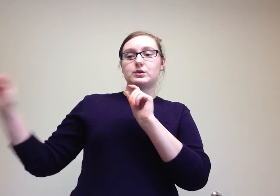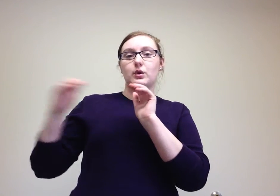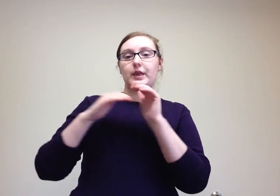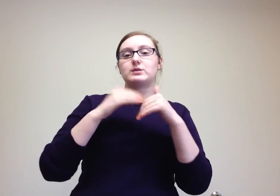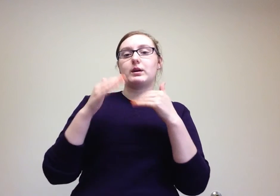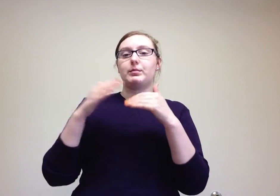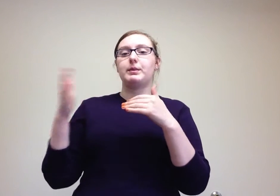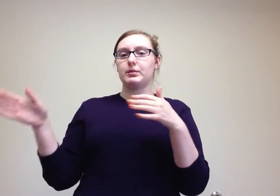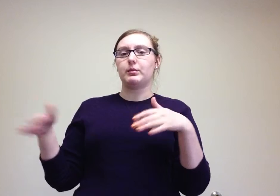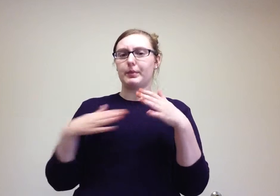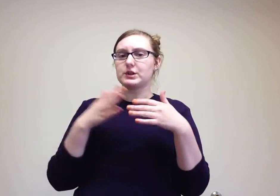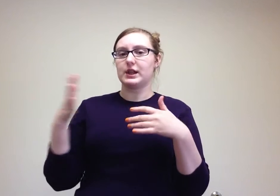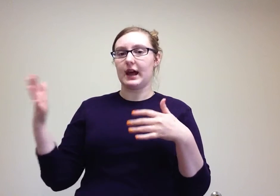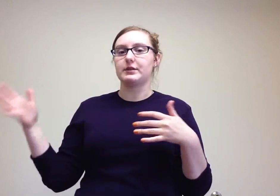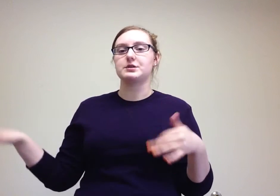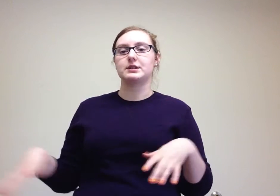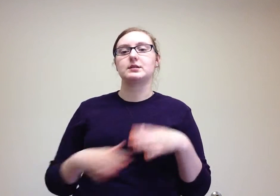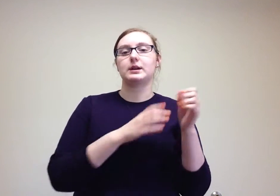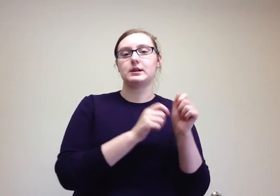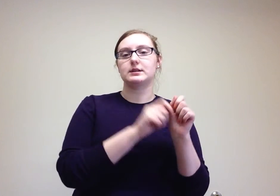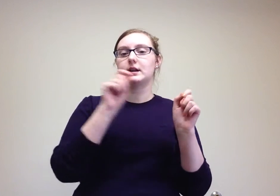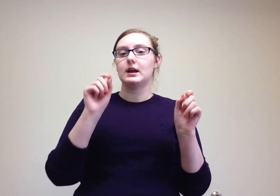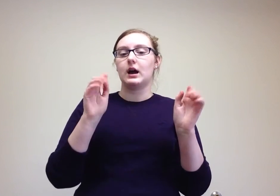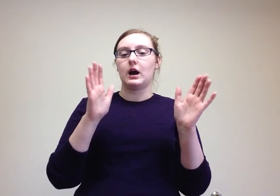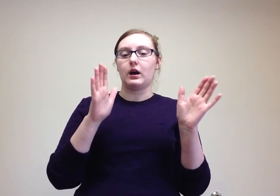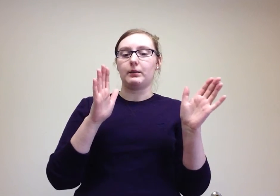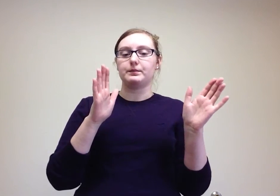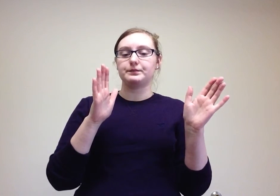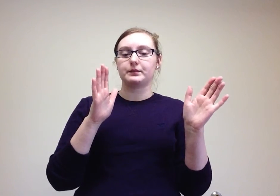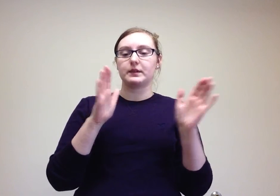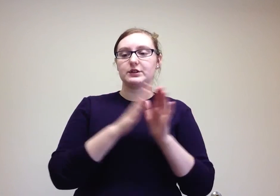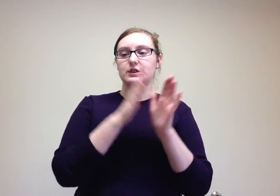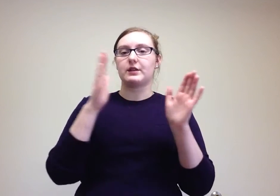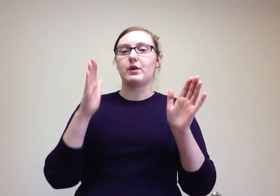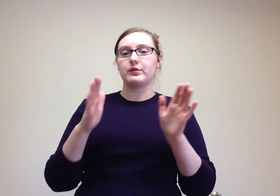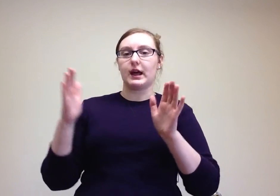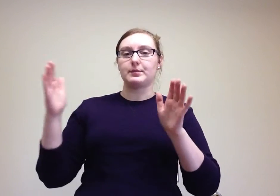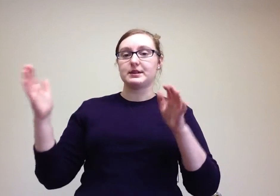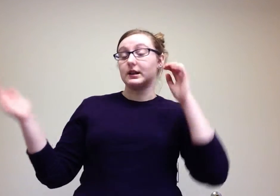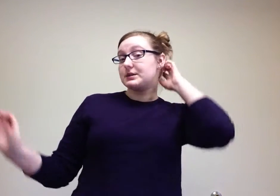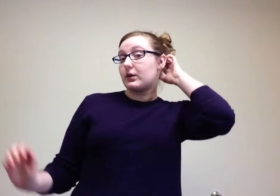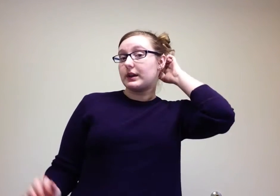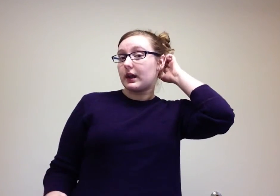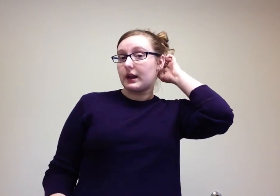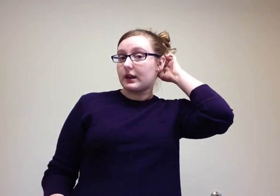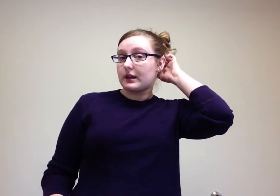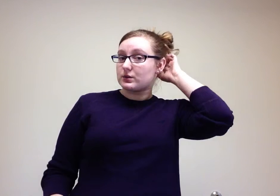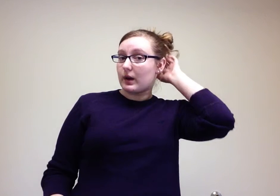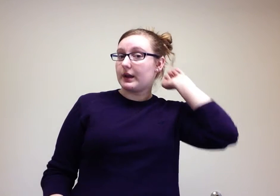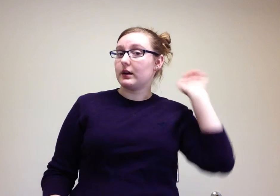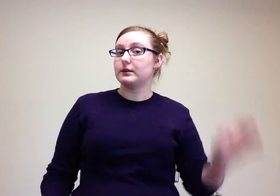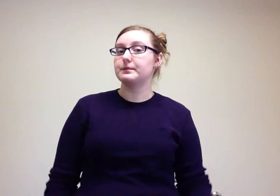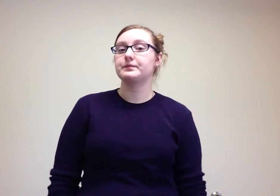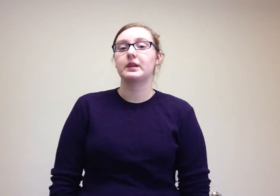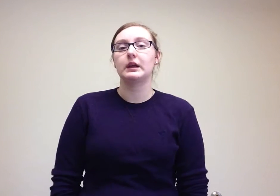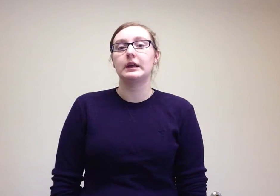So that's why people perpetually have them in their system, because it just kind of overlaps and keeps going. And that's why